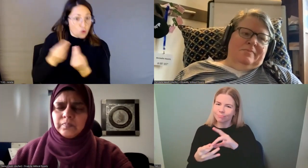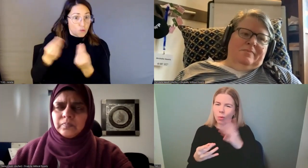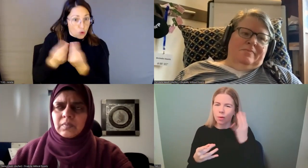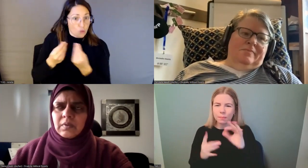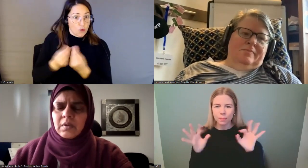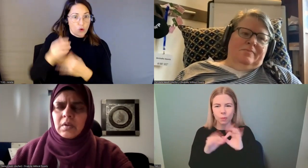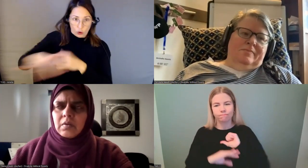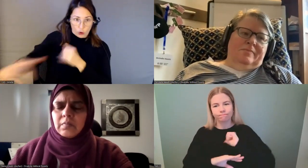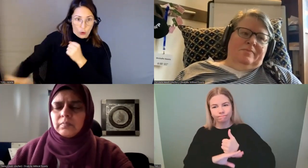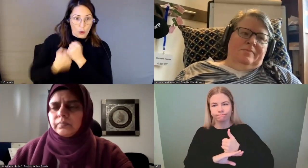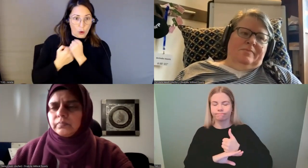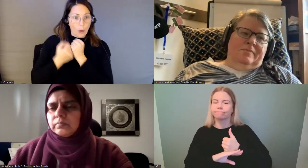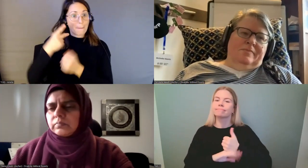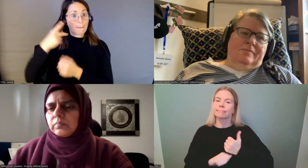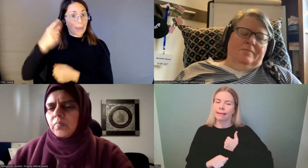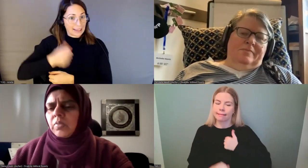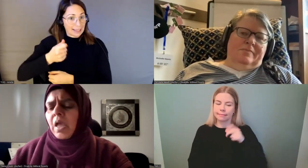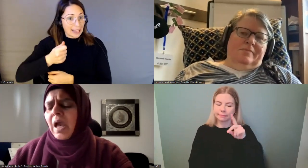it.